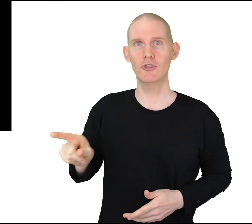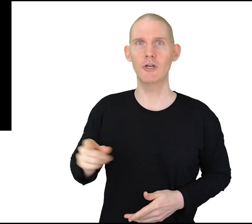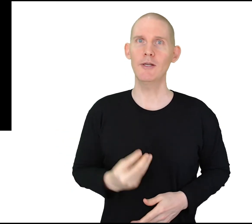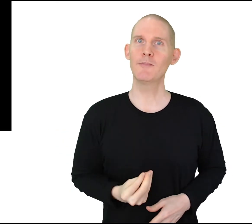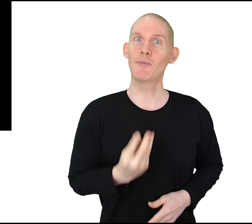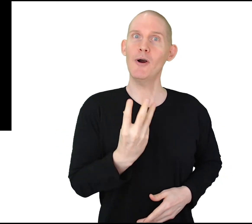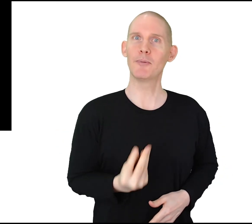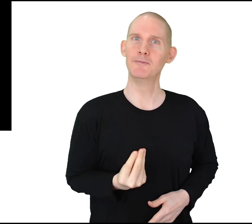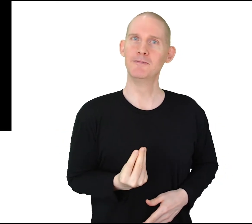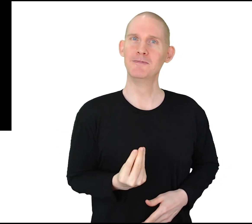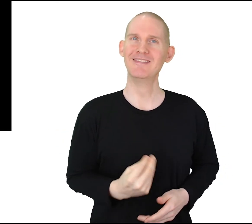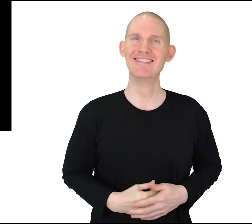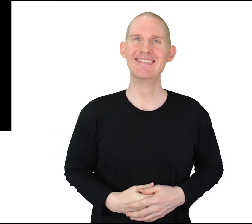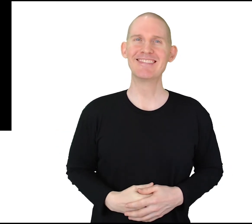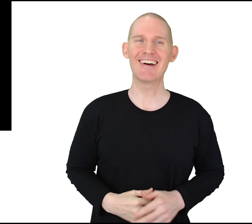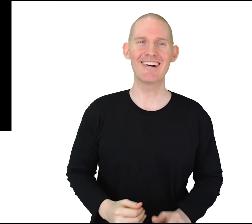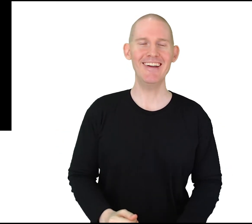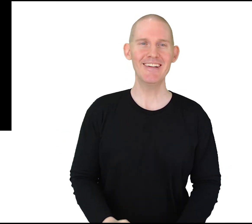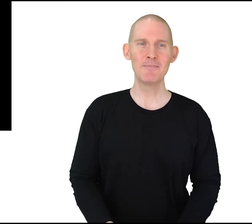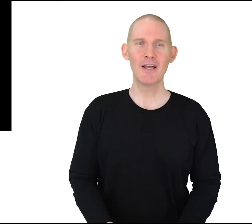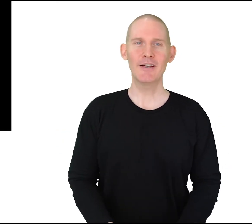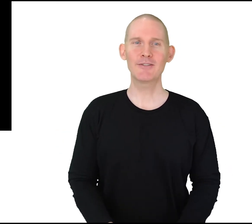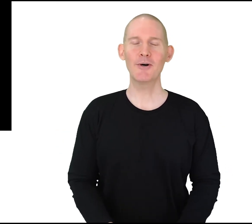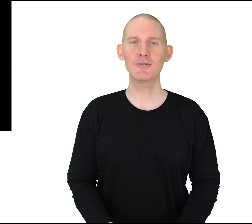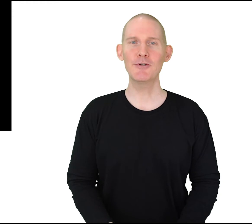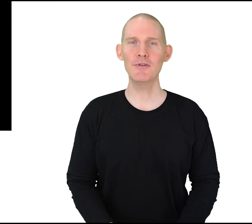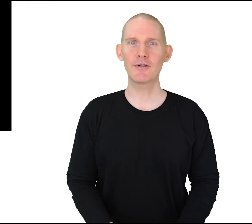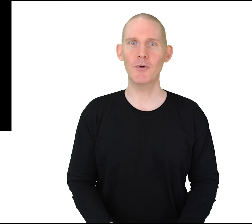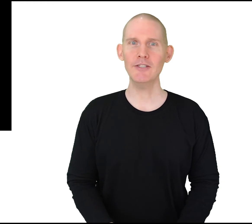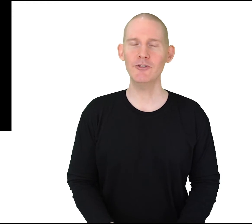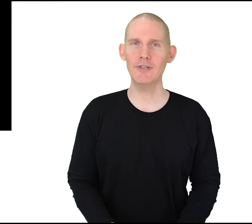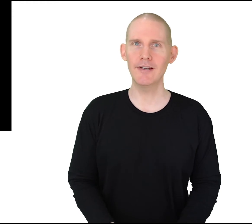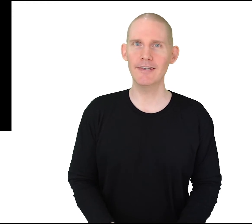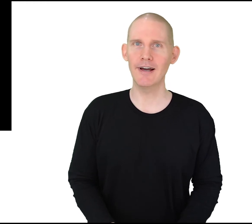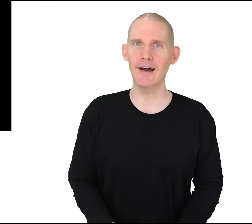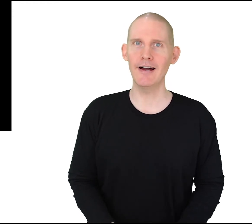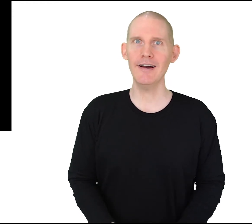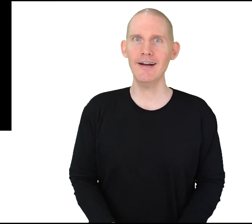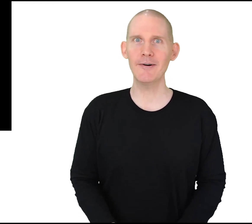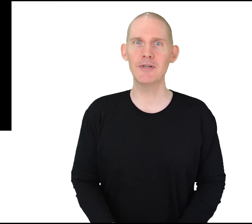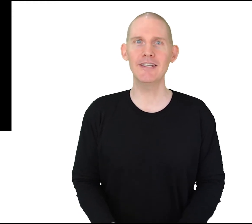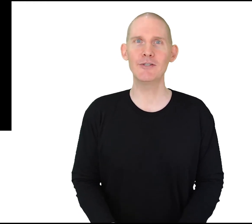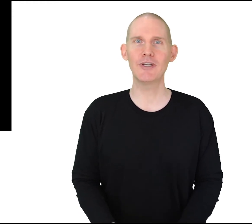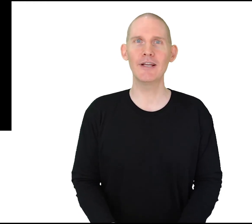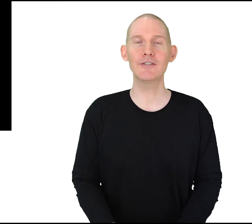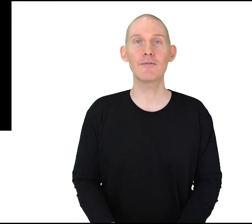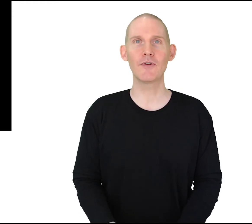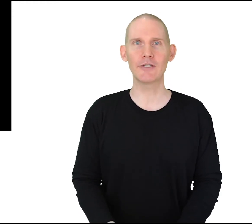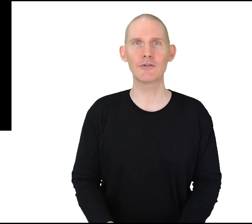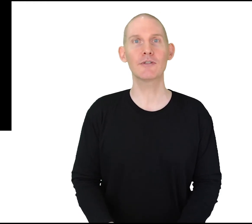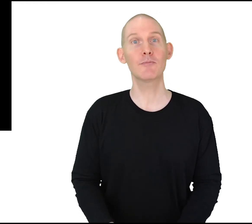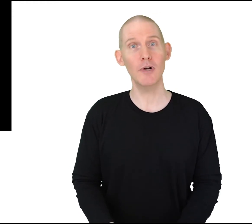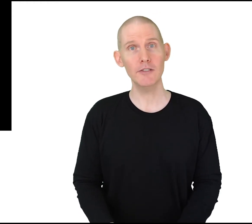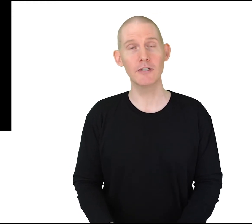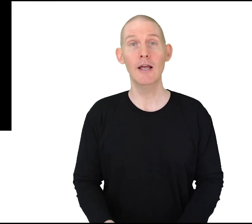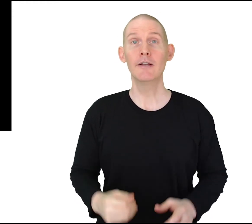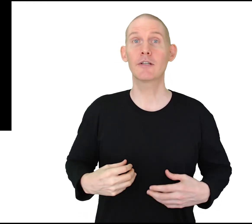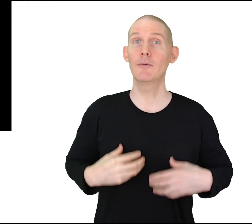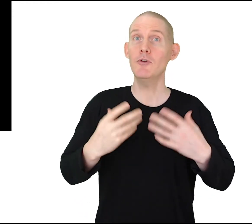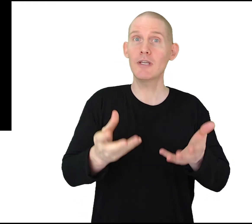She burp. All right, let's go to the question. Aha, we need to change our facial expression to communicate